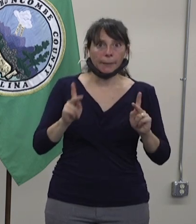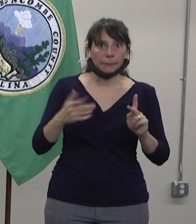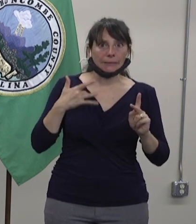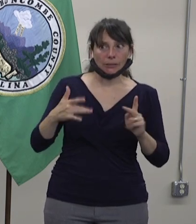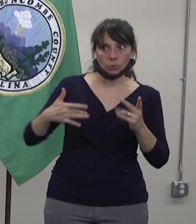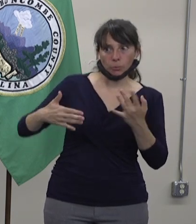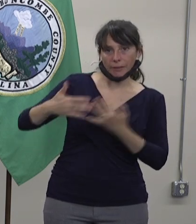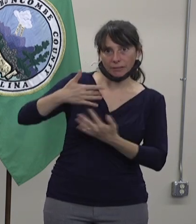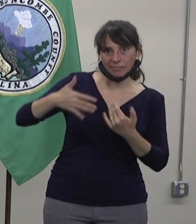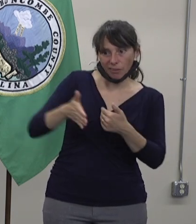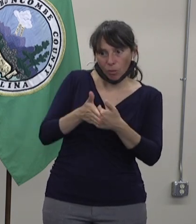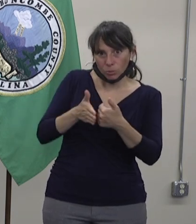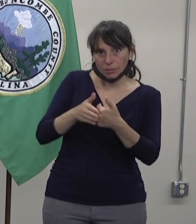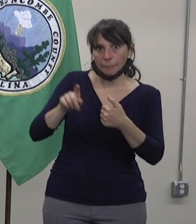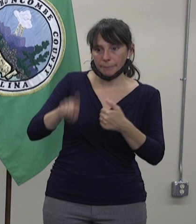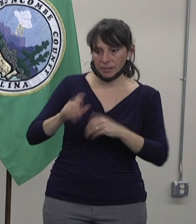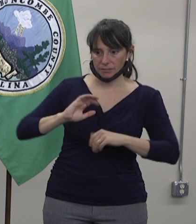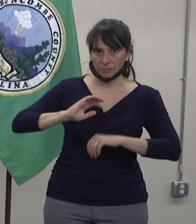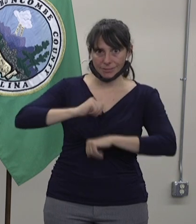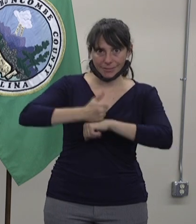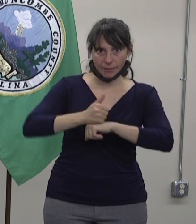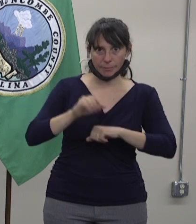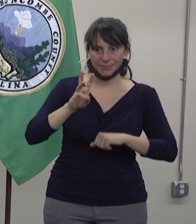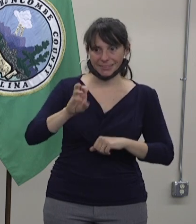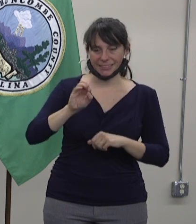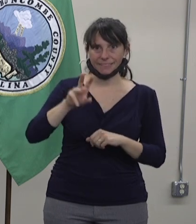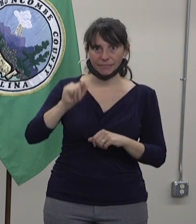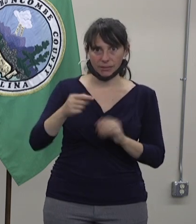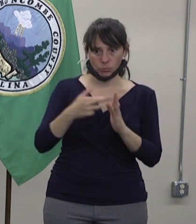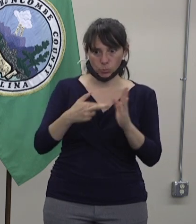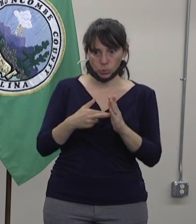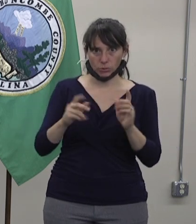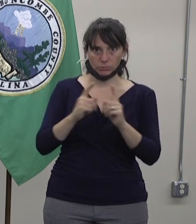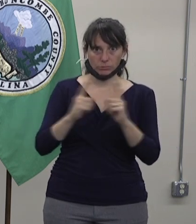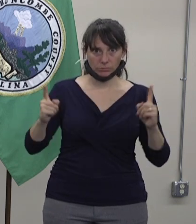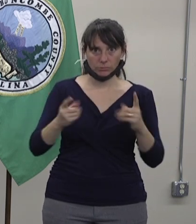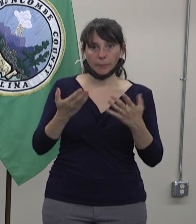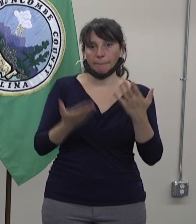also outside the restaurant or brewery as people are waiting to come inside.